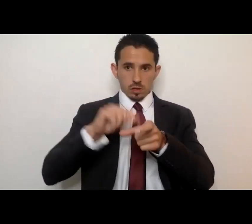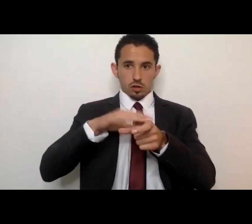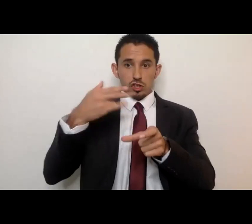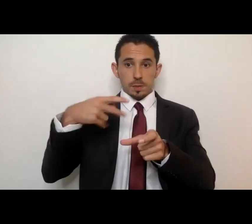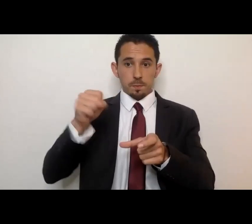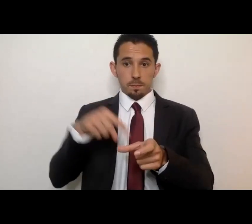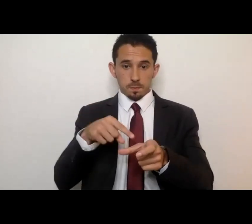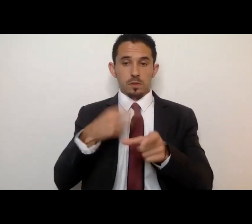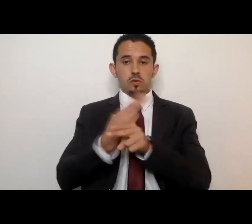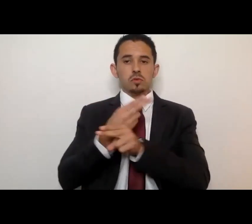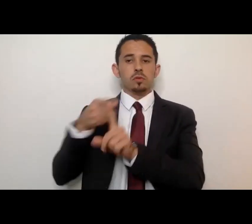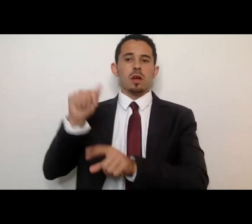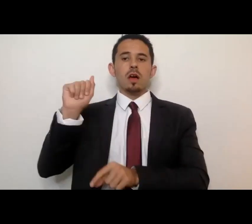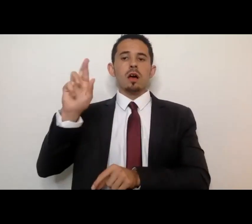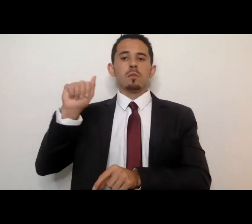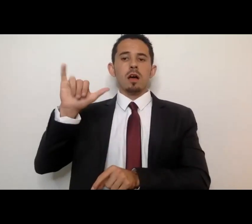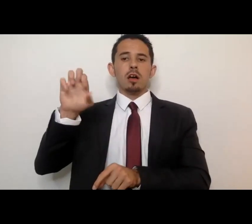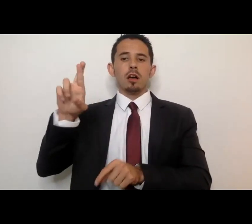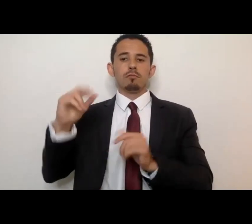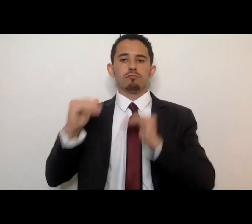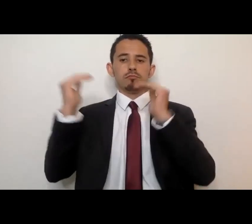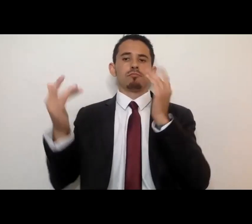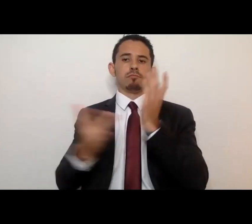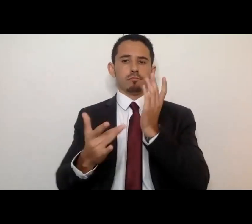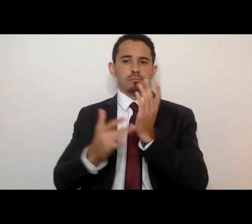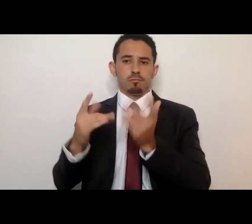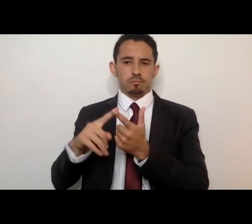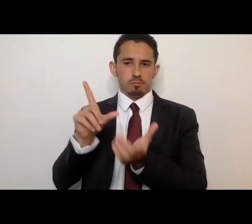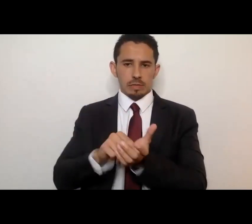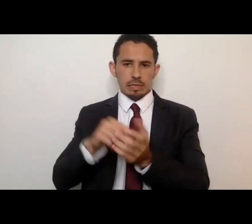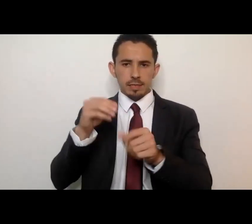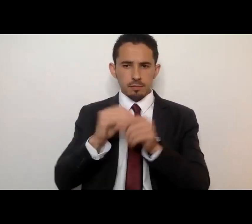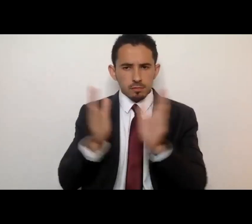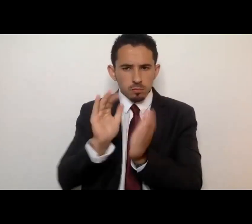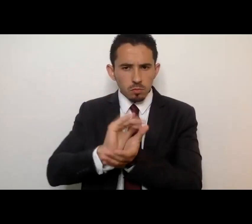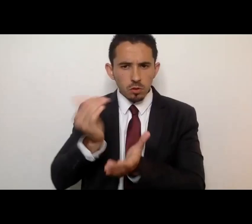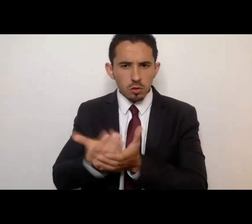First antigen is printed on a chip using an instrument called an arrayer.